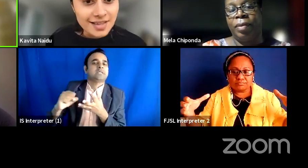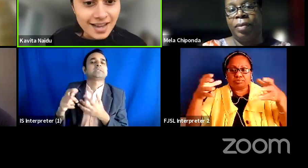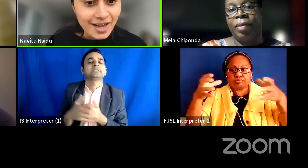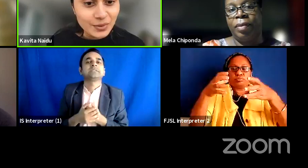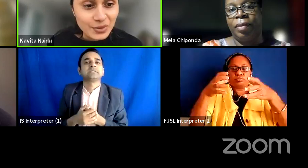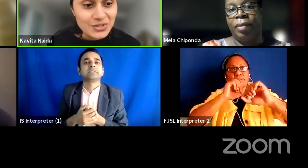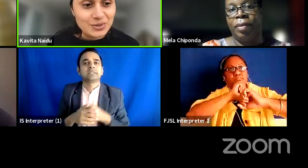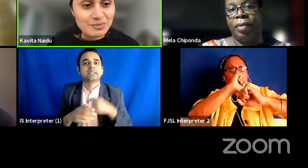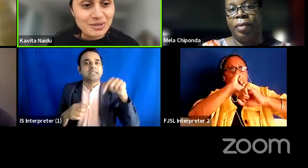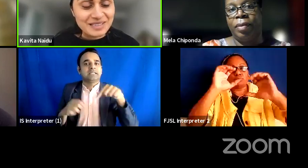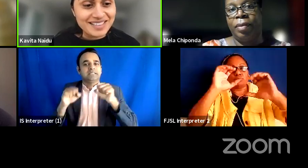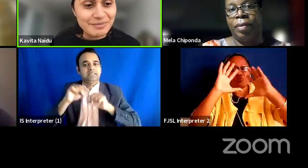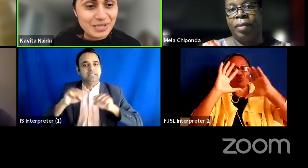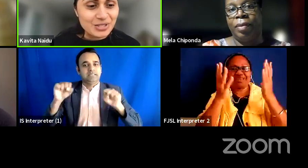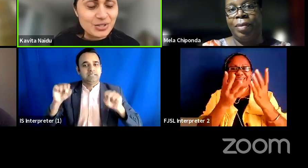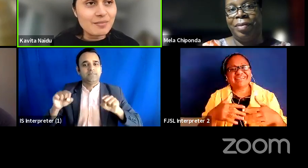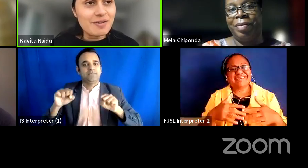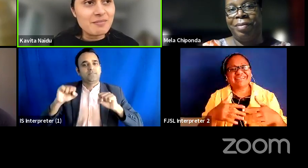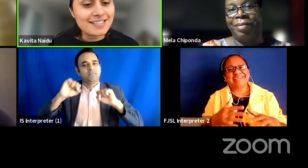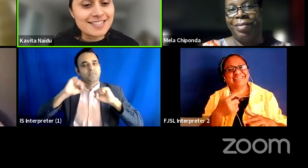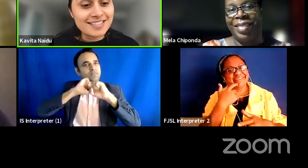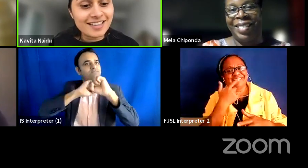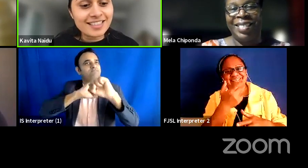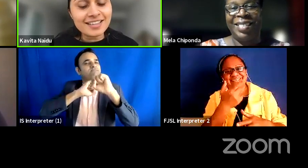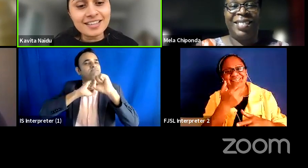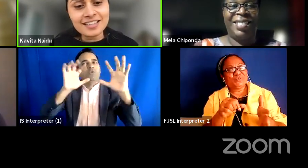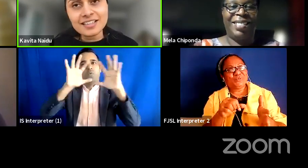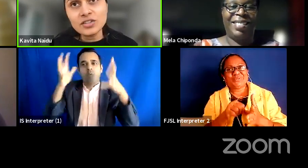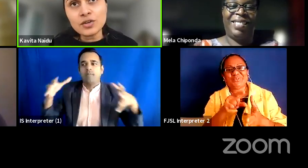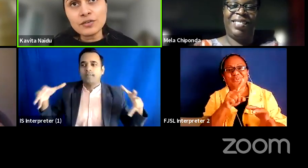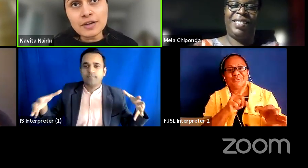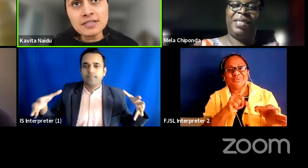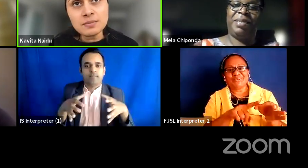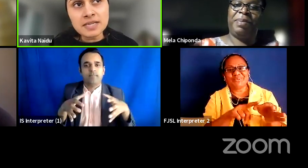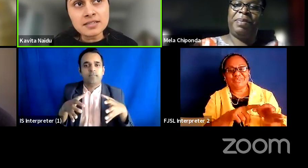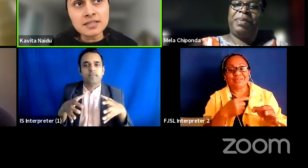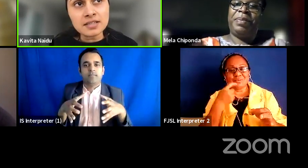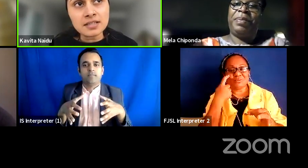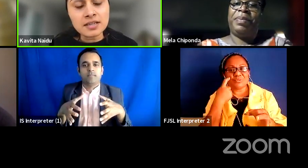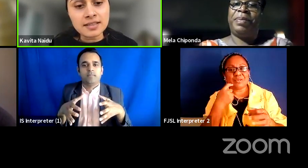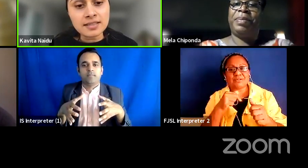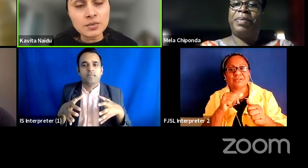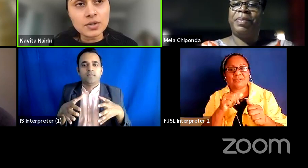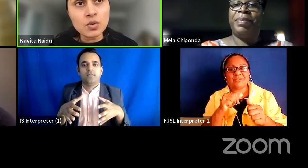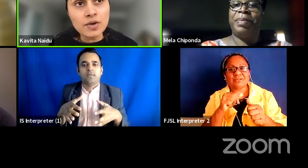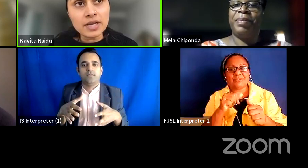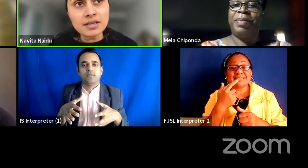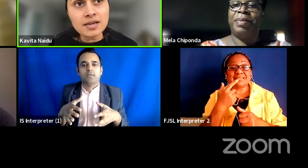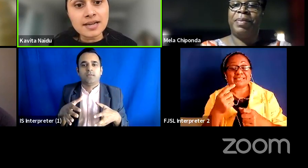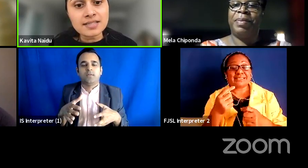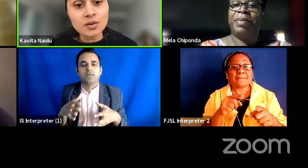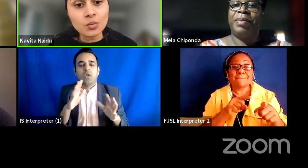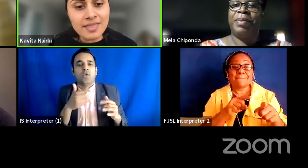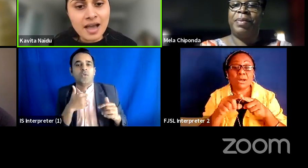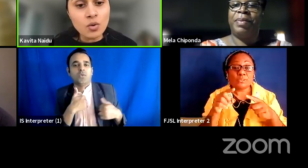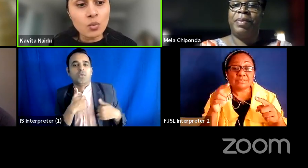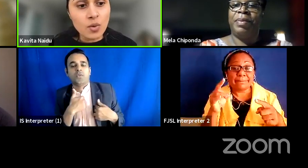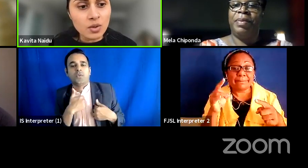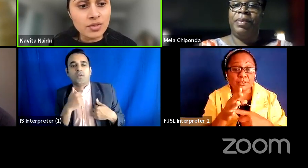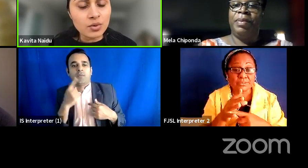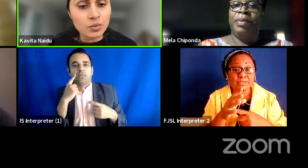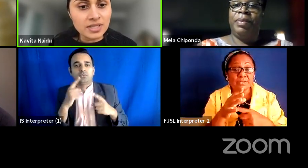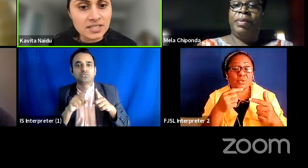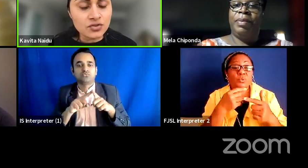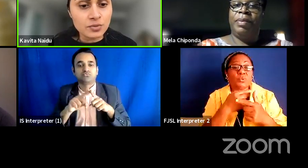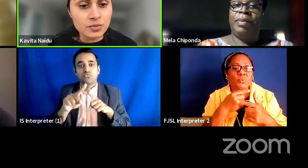That's a hard question, Priyanthi, but I'll try my best. I think, you know, fundamentally, I think we all recognize that without